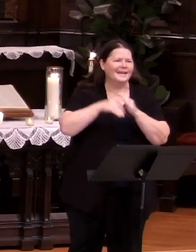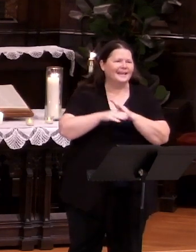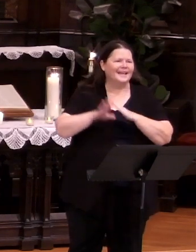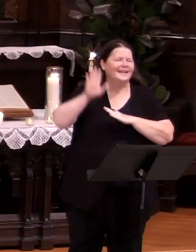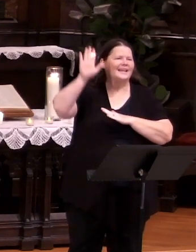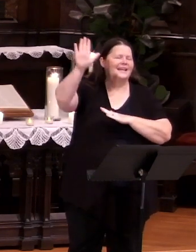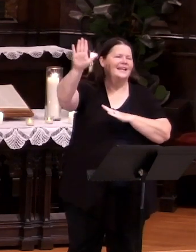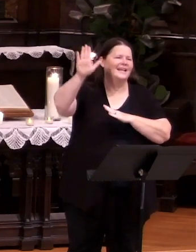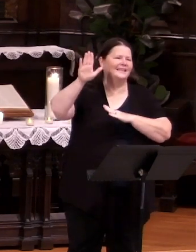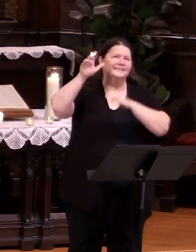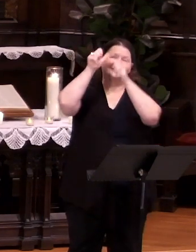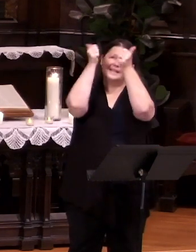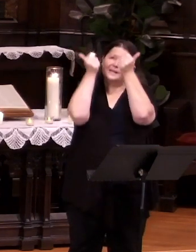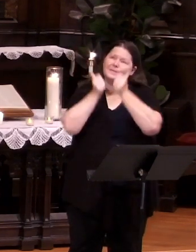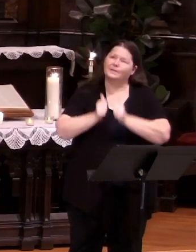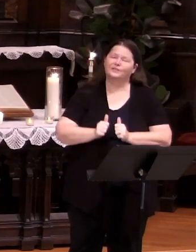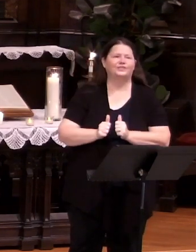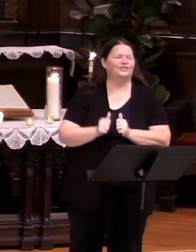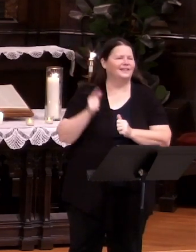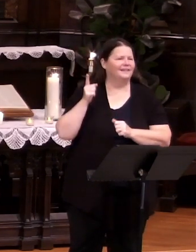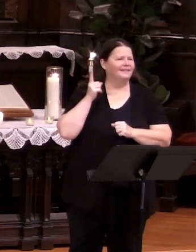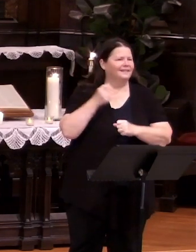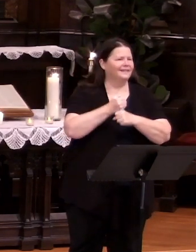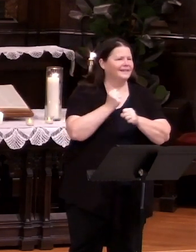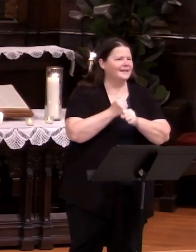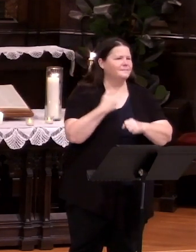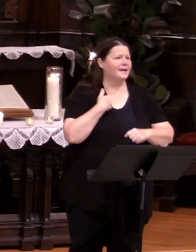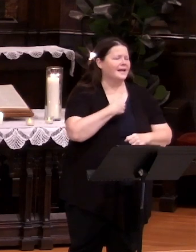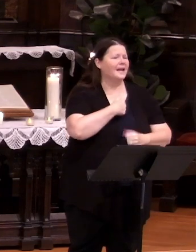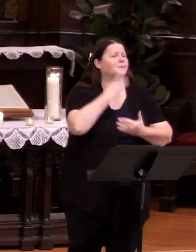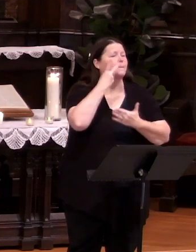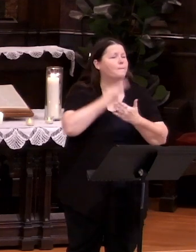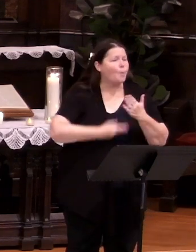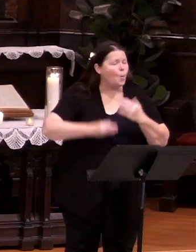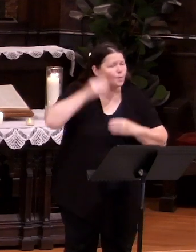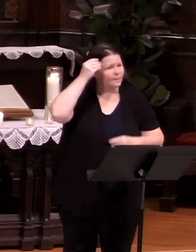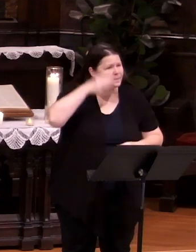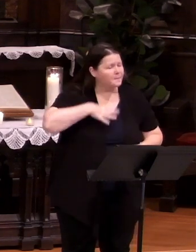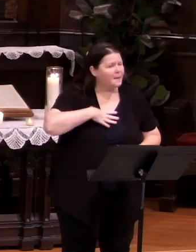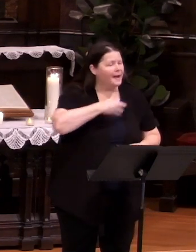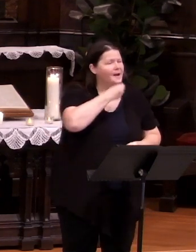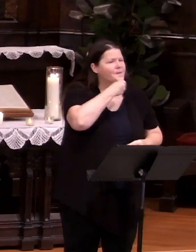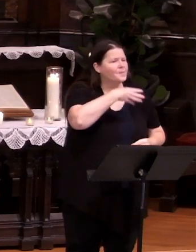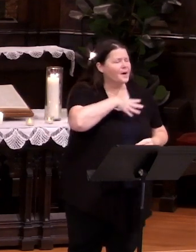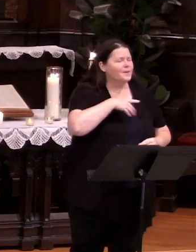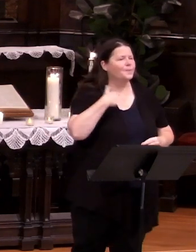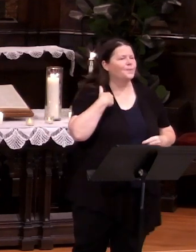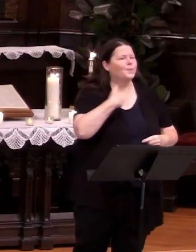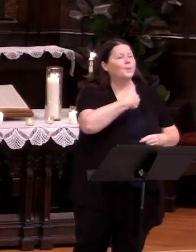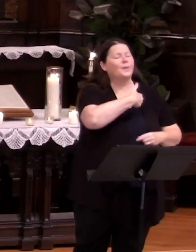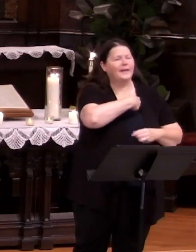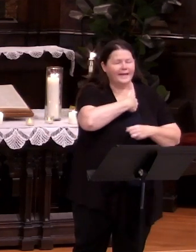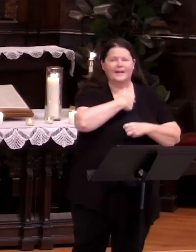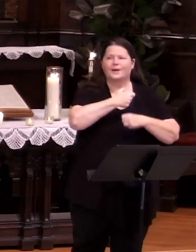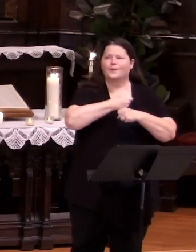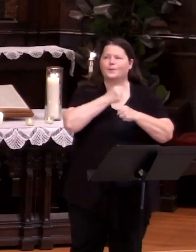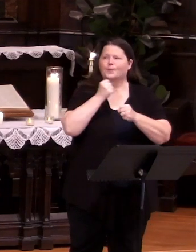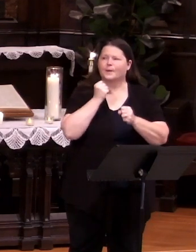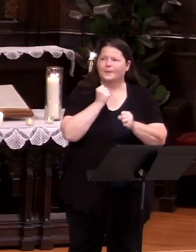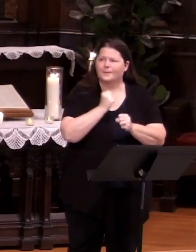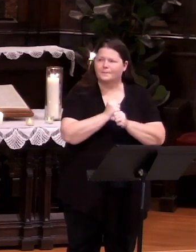God created us, both man and woman. We were created